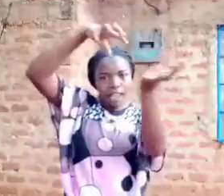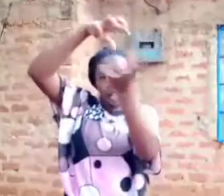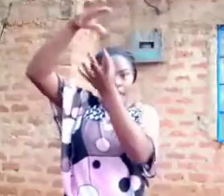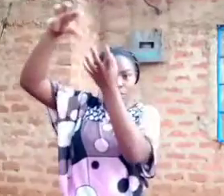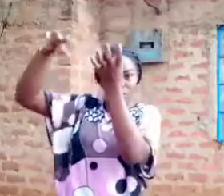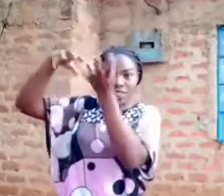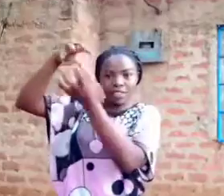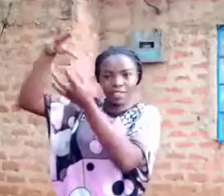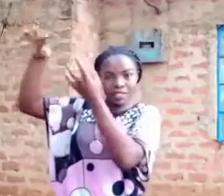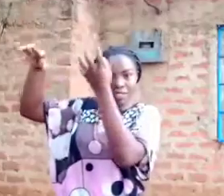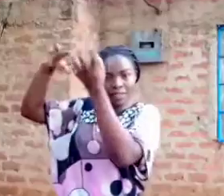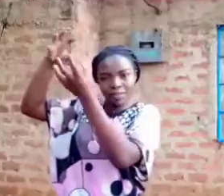Clouds.